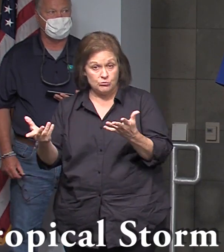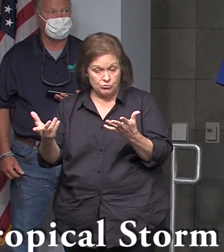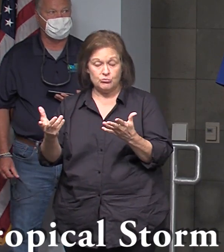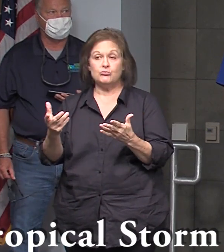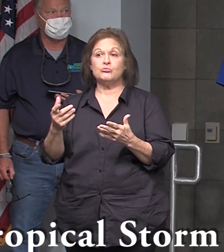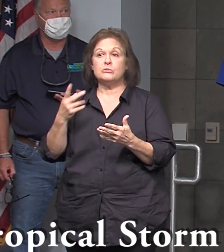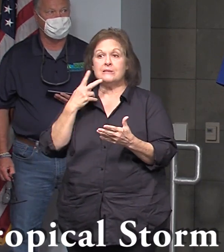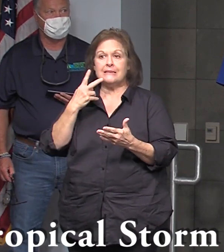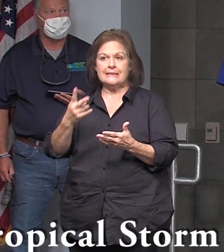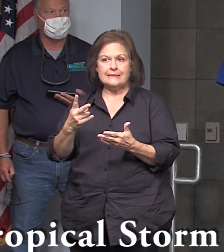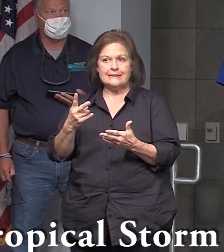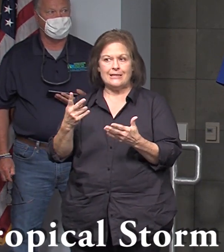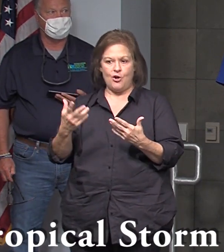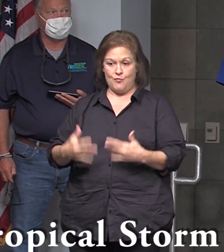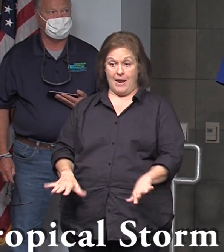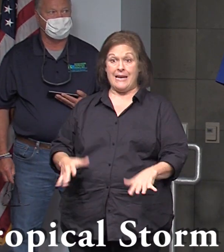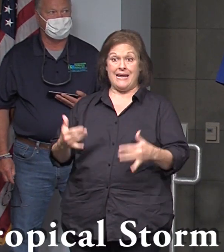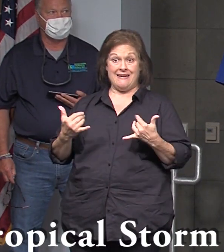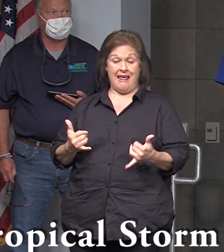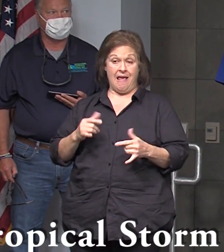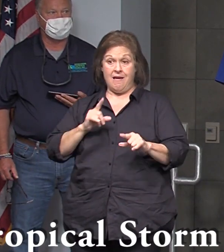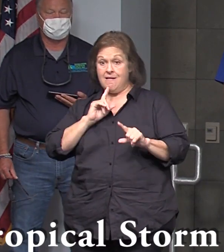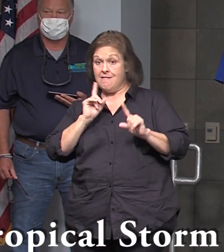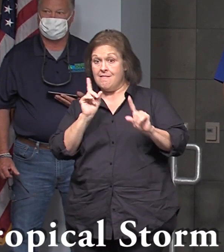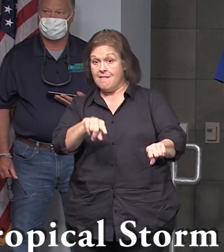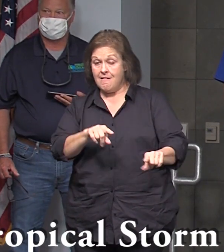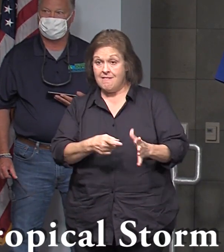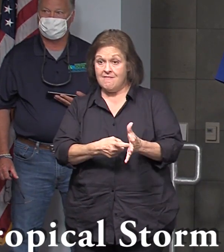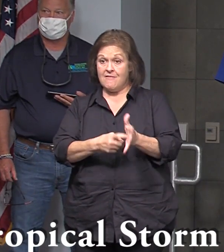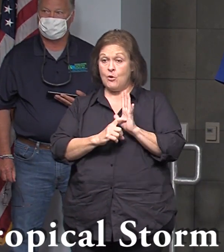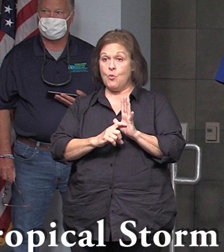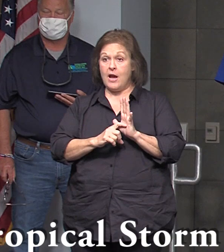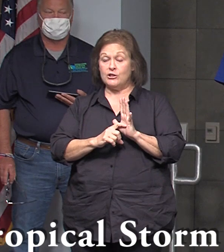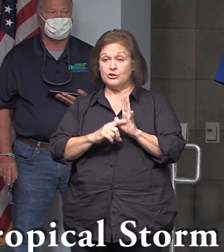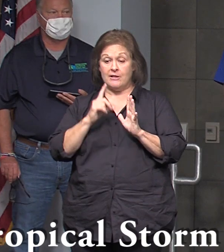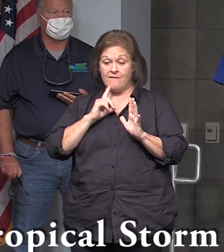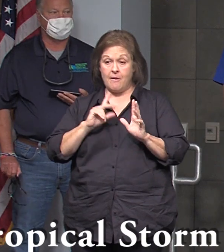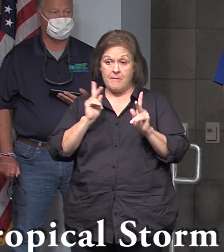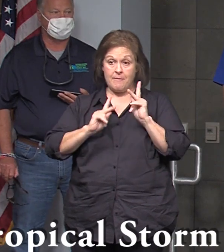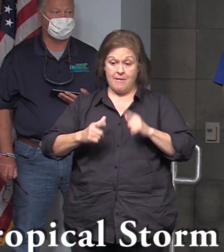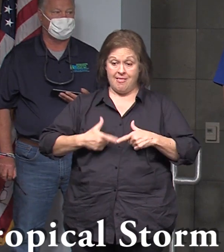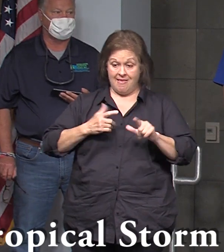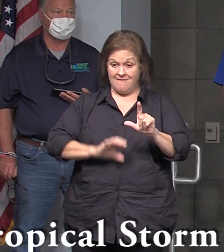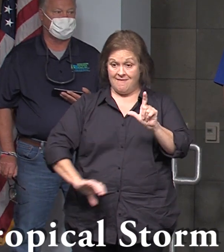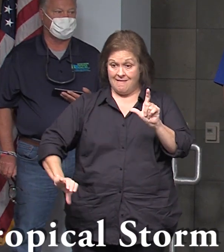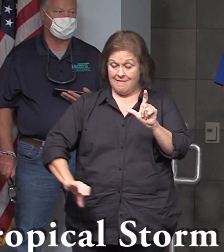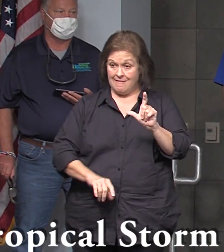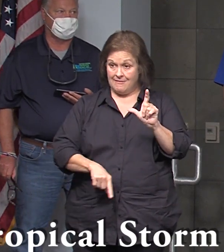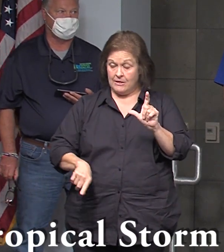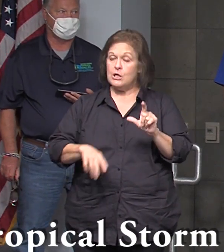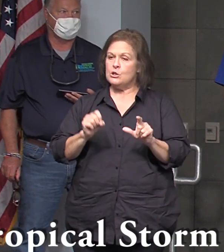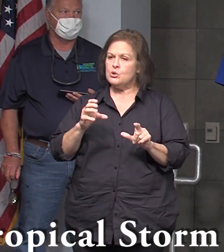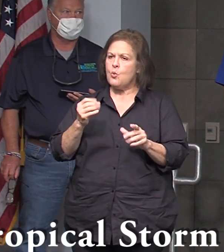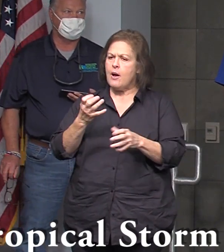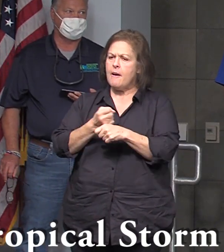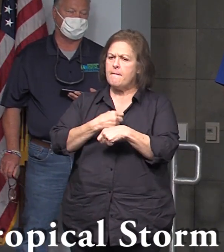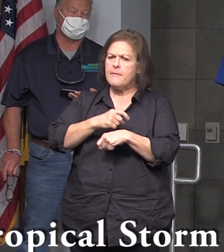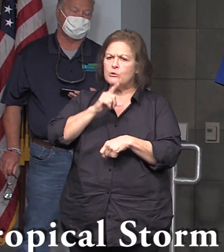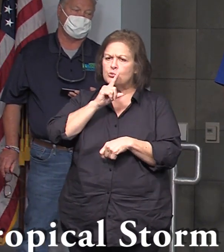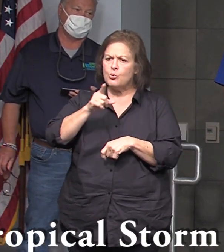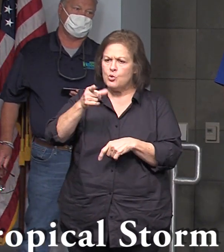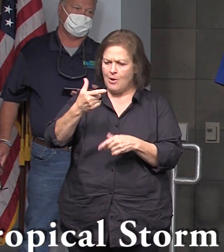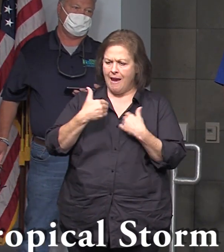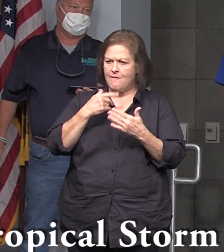in the southern portions of the state with mandatory evacuations. Make sure you have what you need when you leave so that you don't get